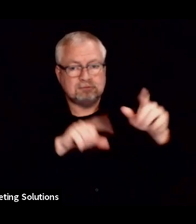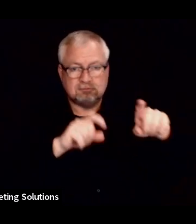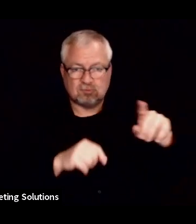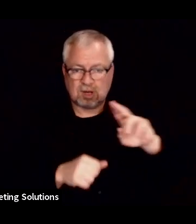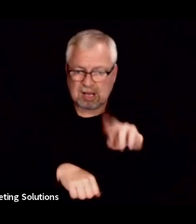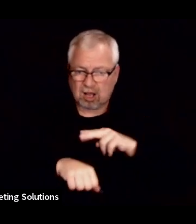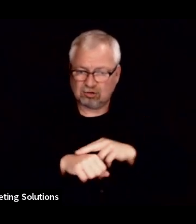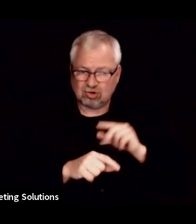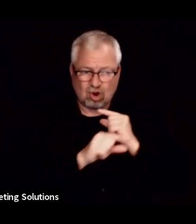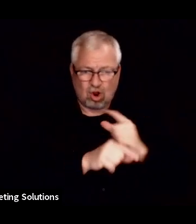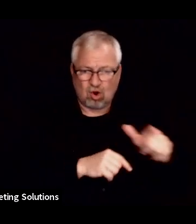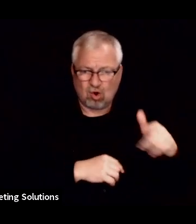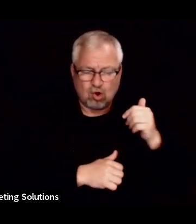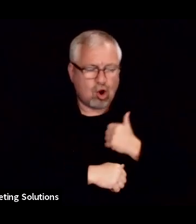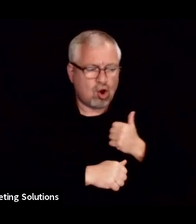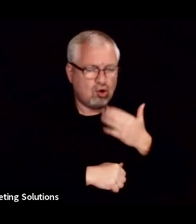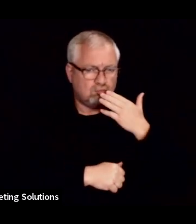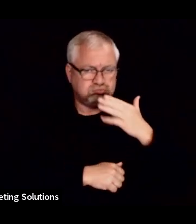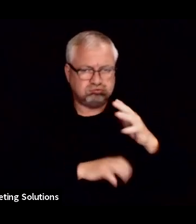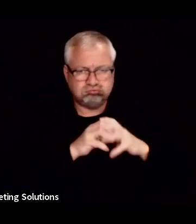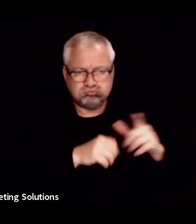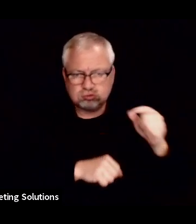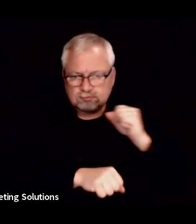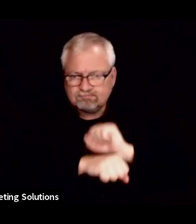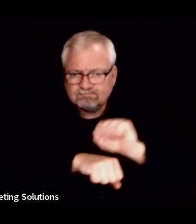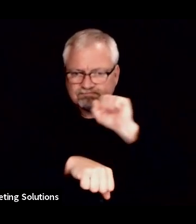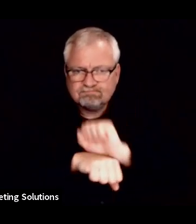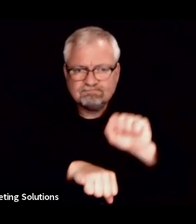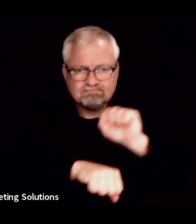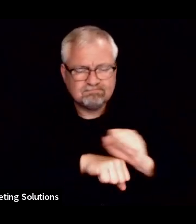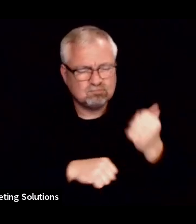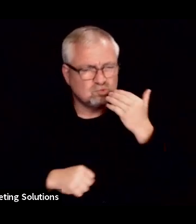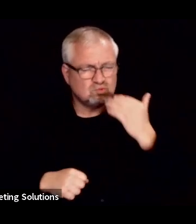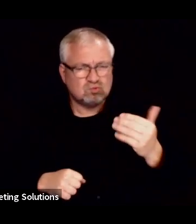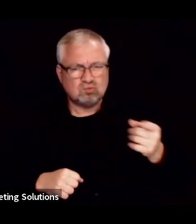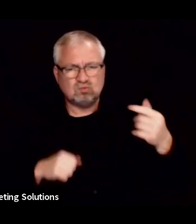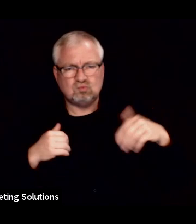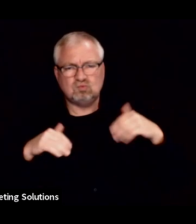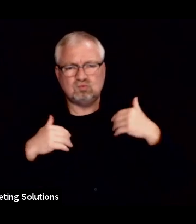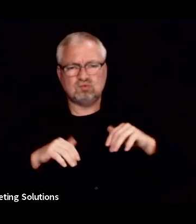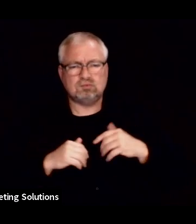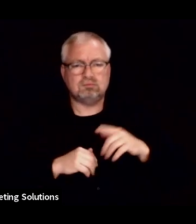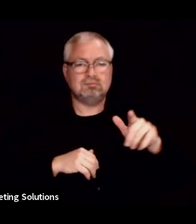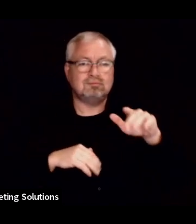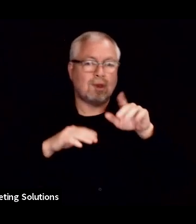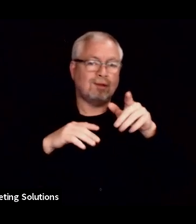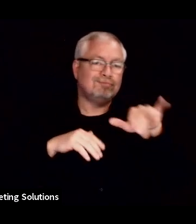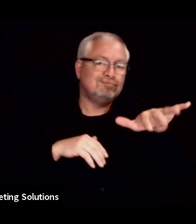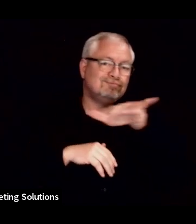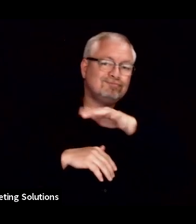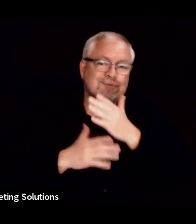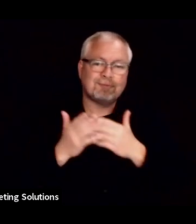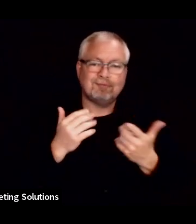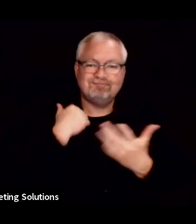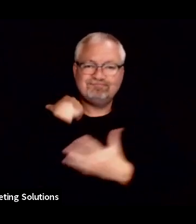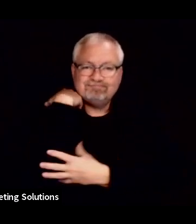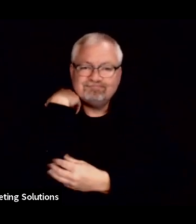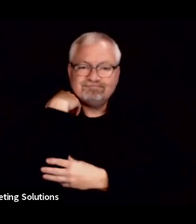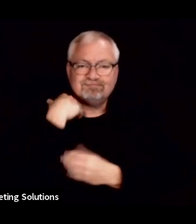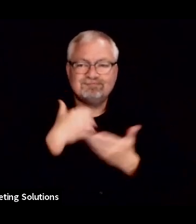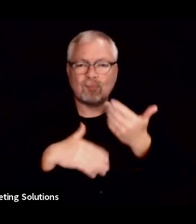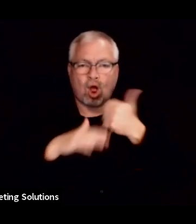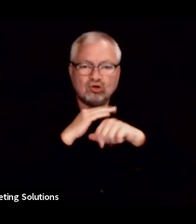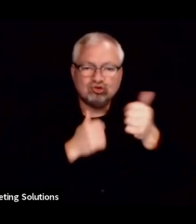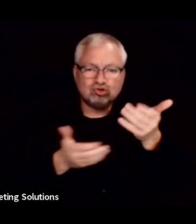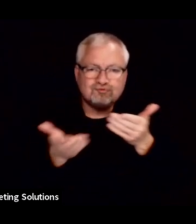specifically reaching out to under-tested communities so that we can find and respond to